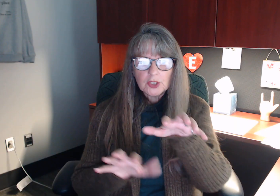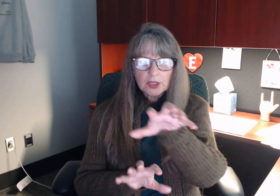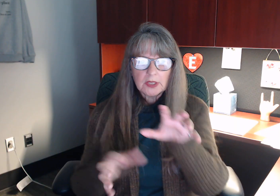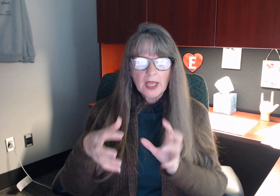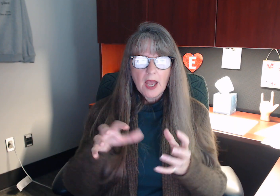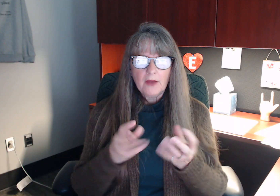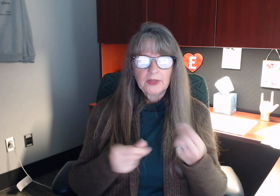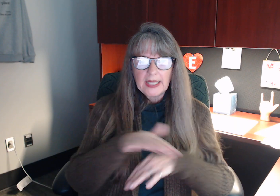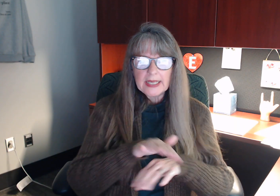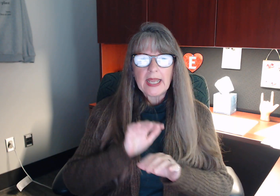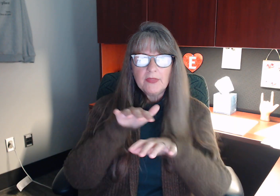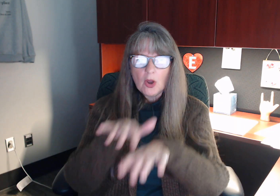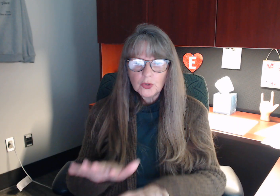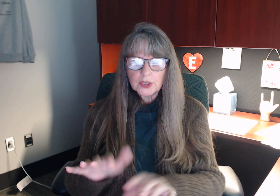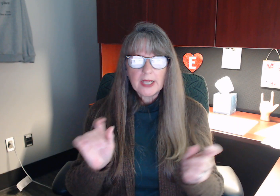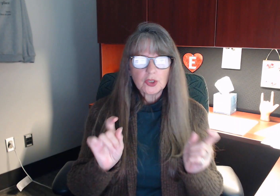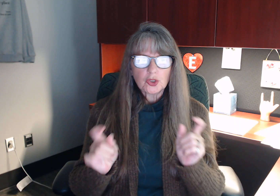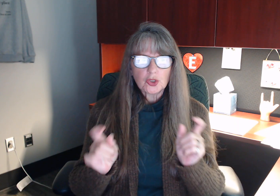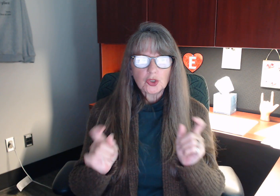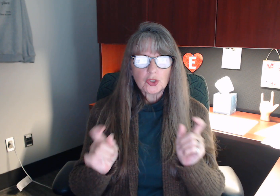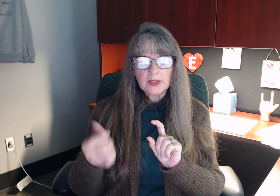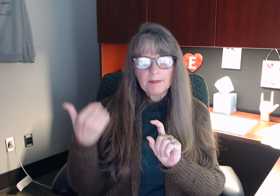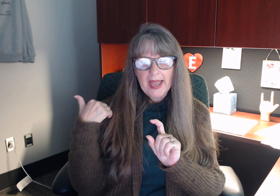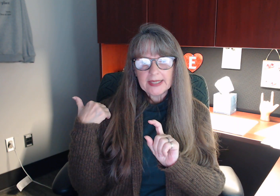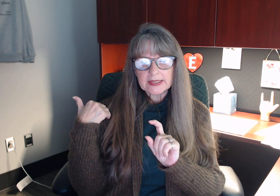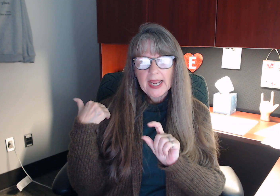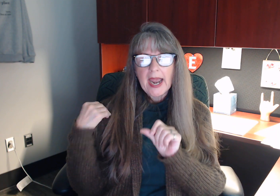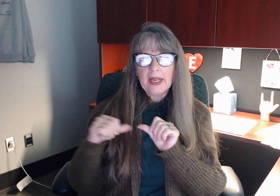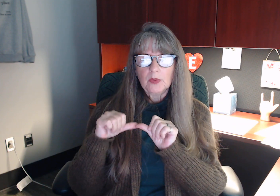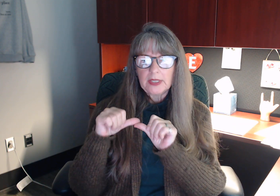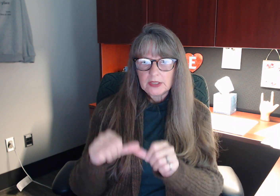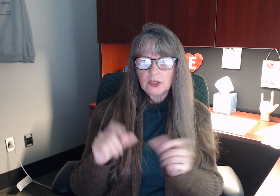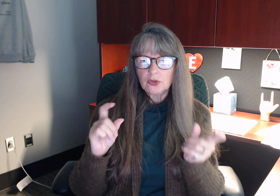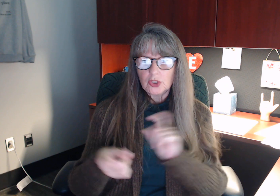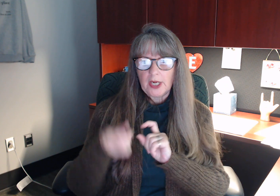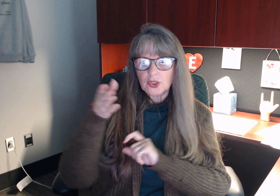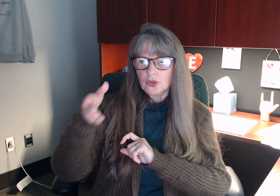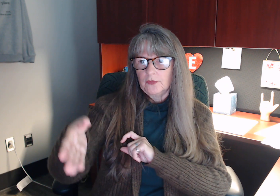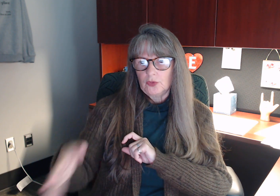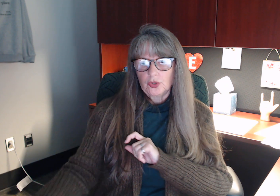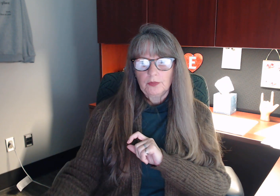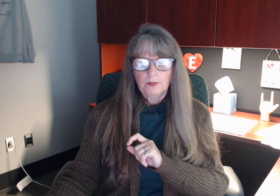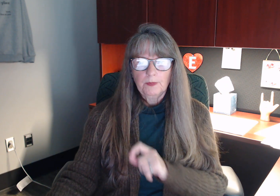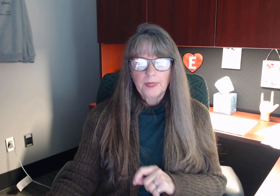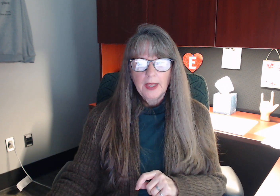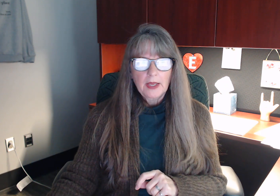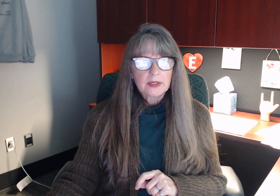configuration of the land and the ocean has changed in the past, and it will continue to change into the future.